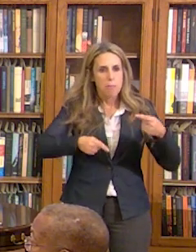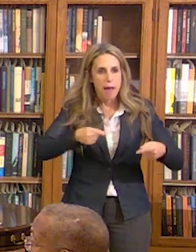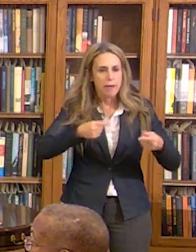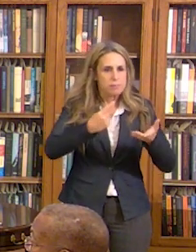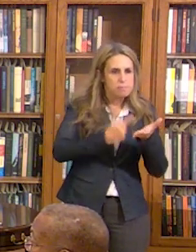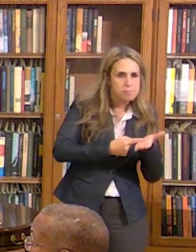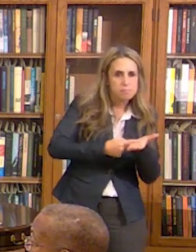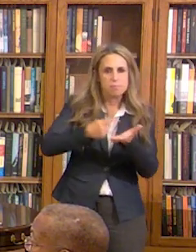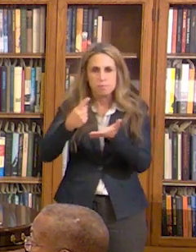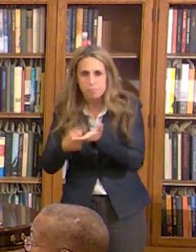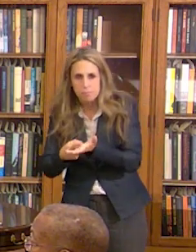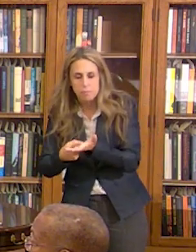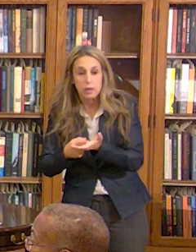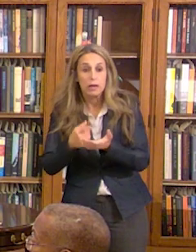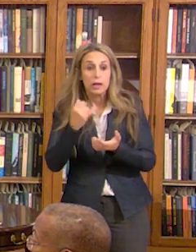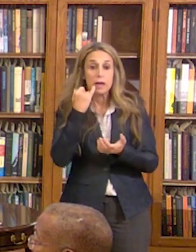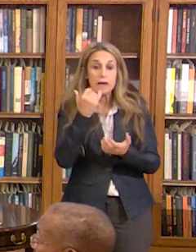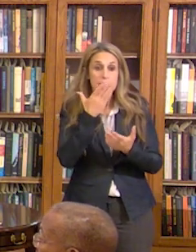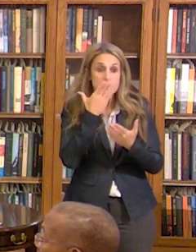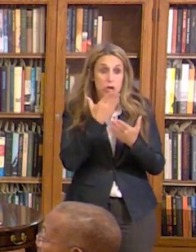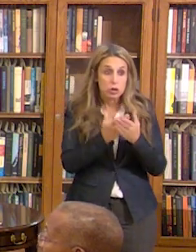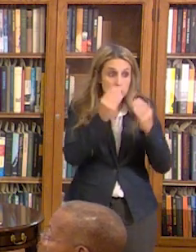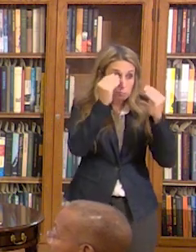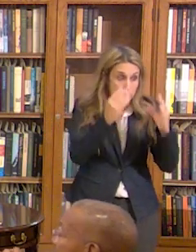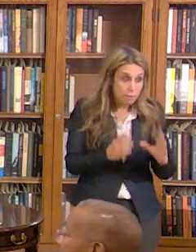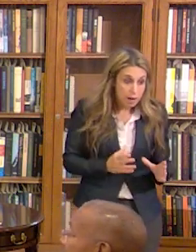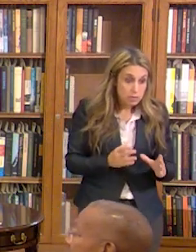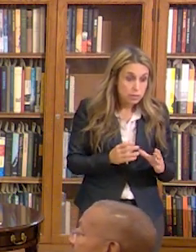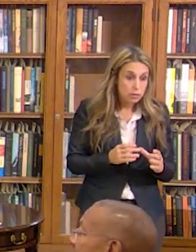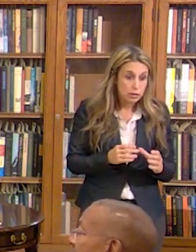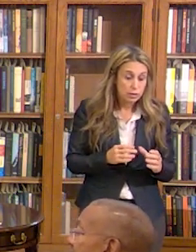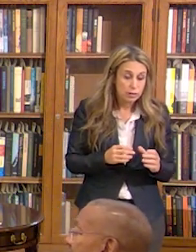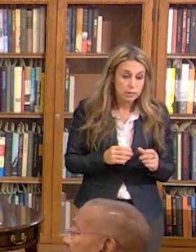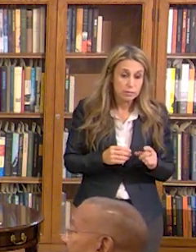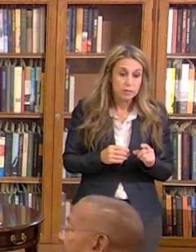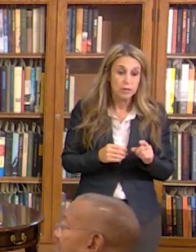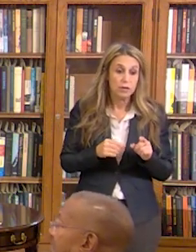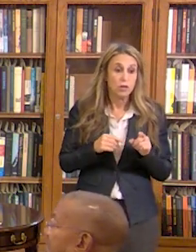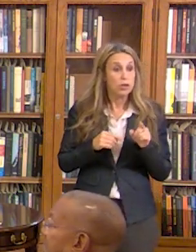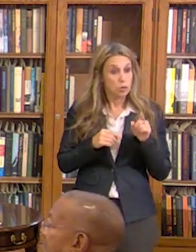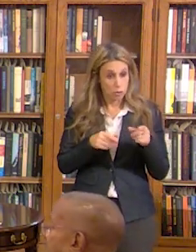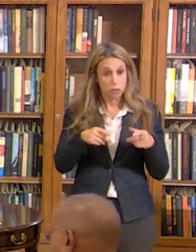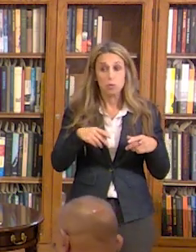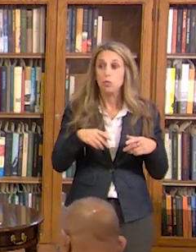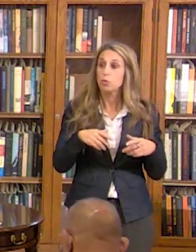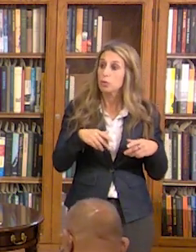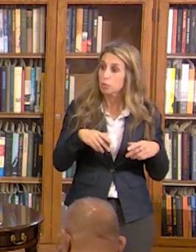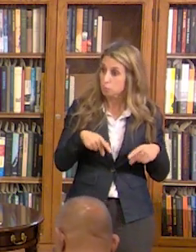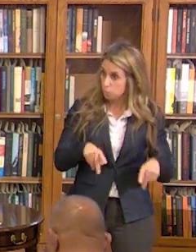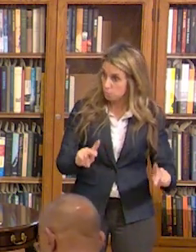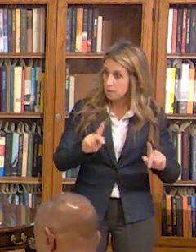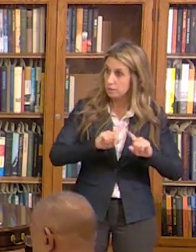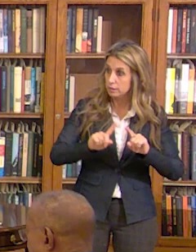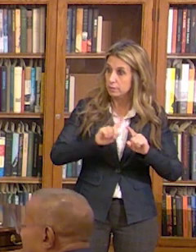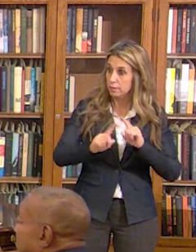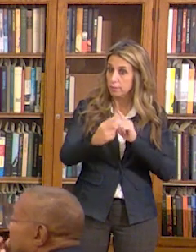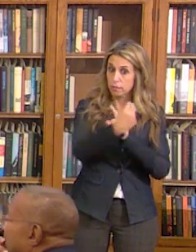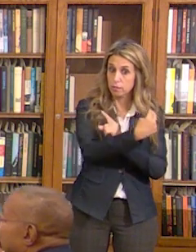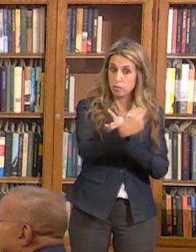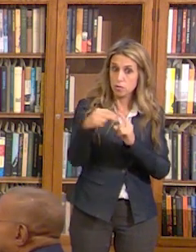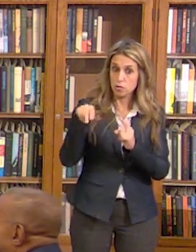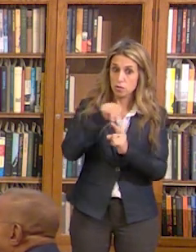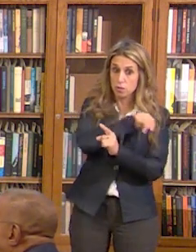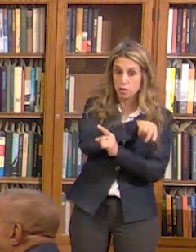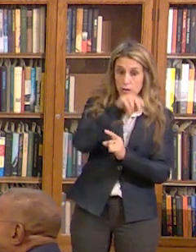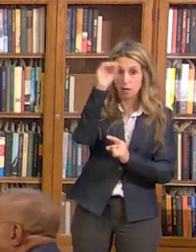and if you are a good professor you you allow different points of view to be aired